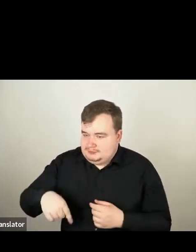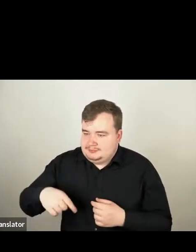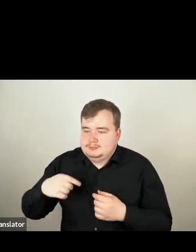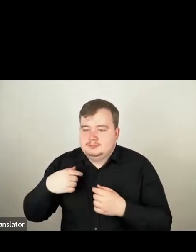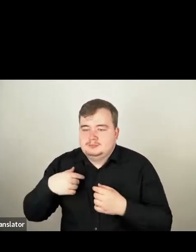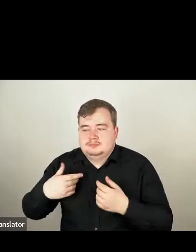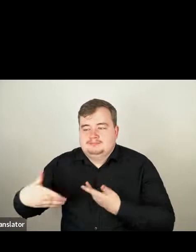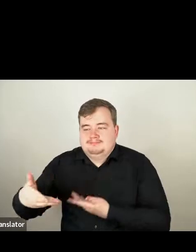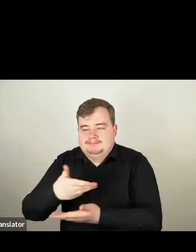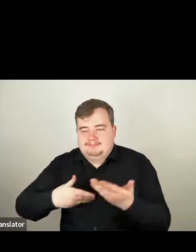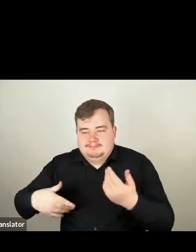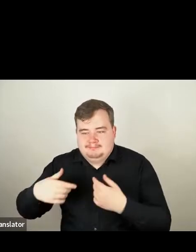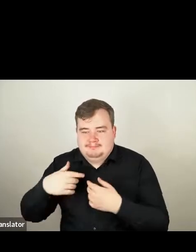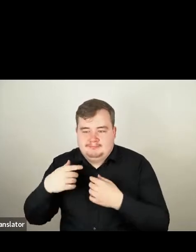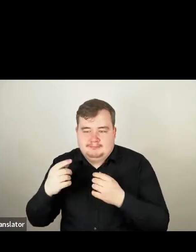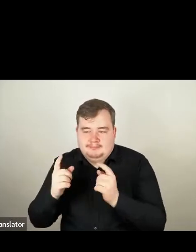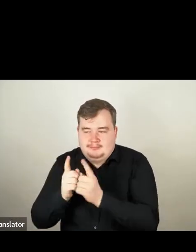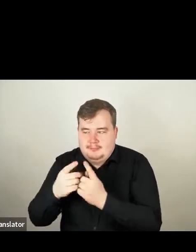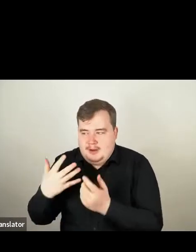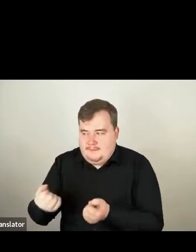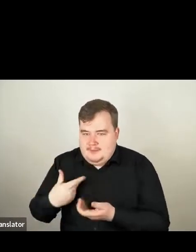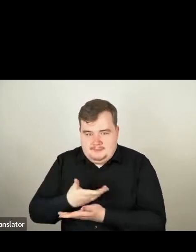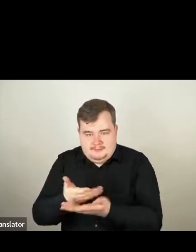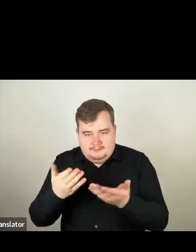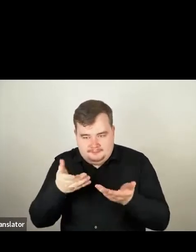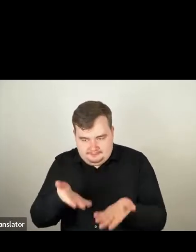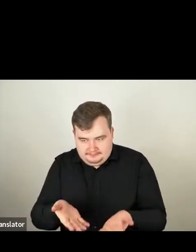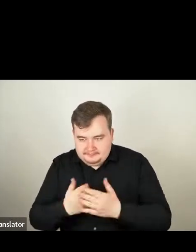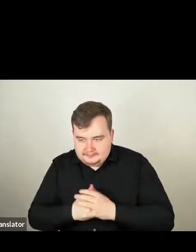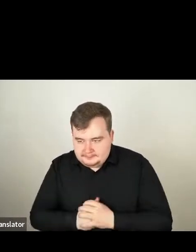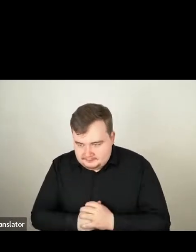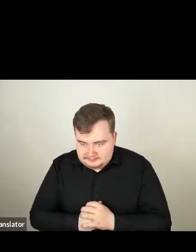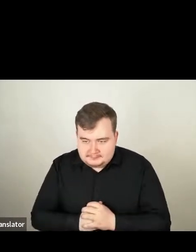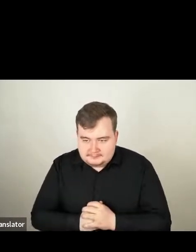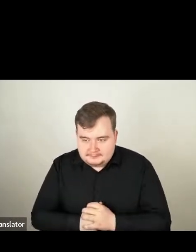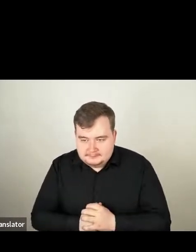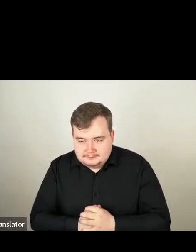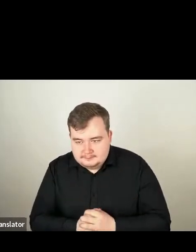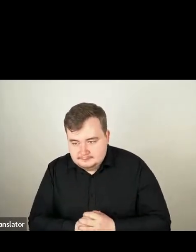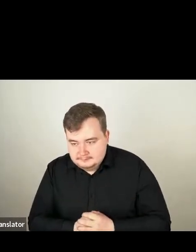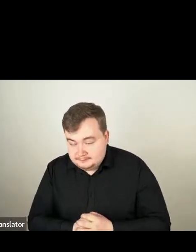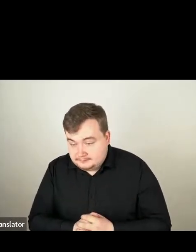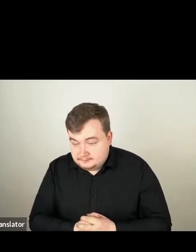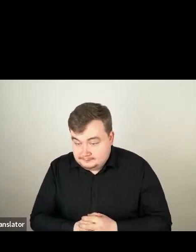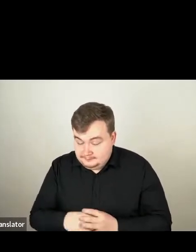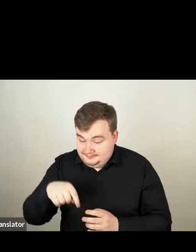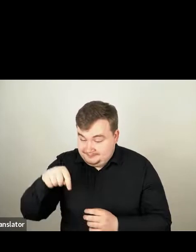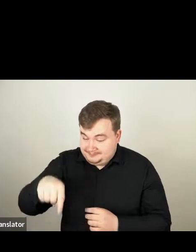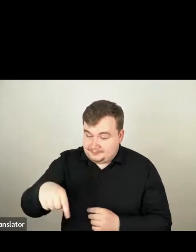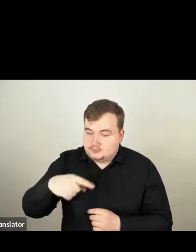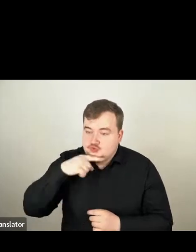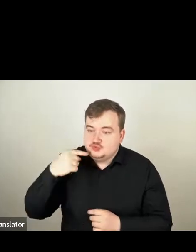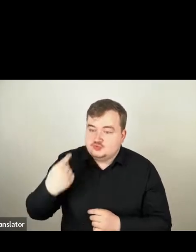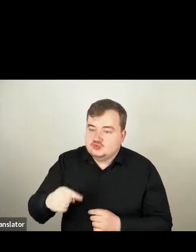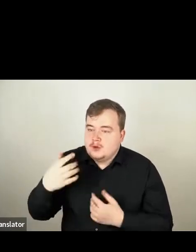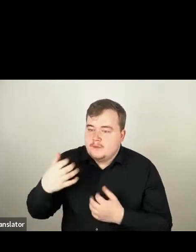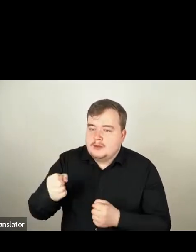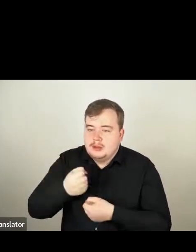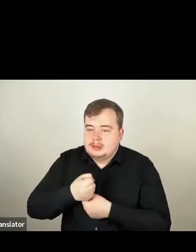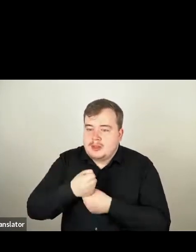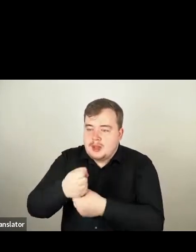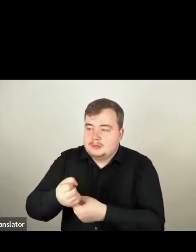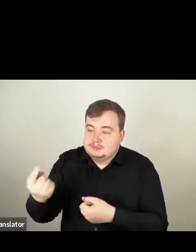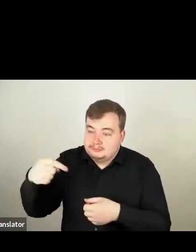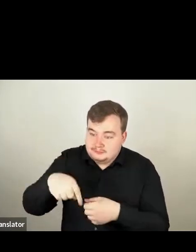very real, way too real, military attack by the Russian Federation in Ukraine. And it's indeed causing an enormous